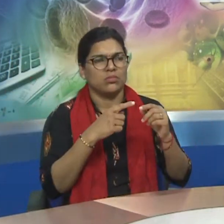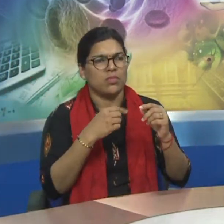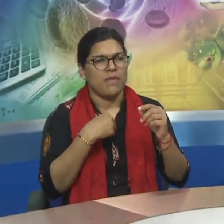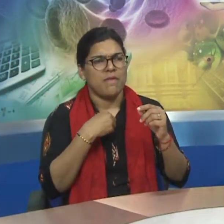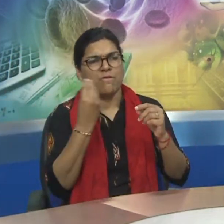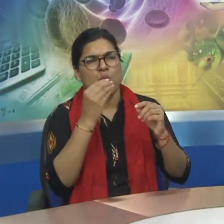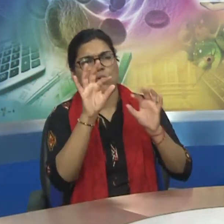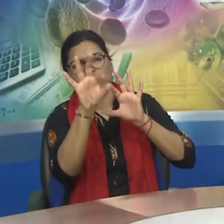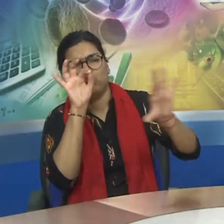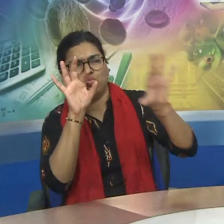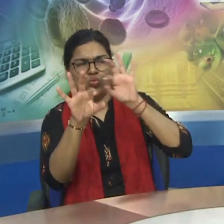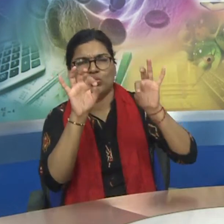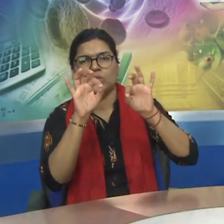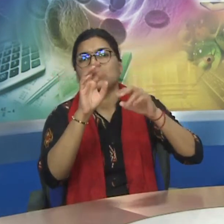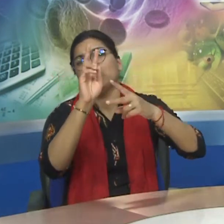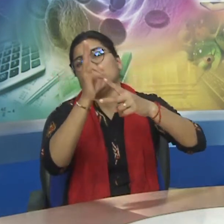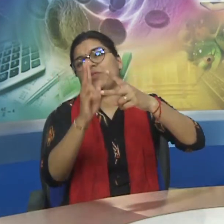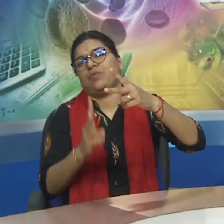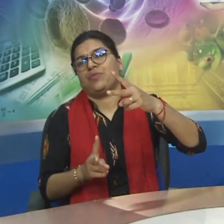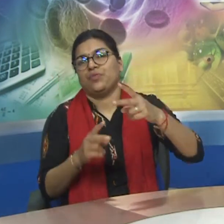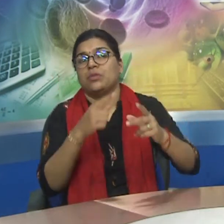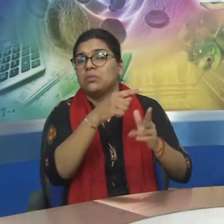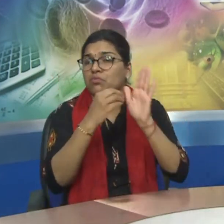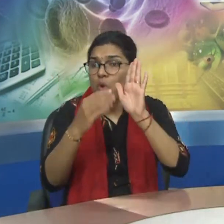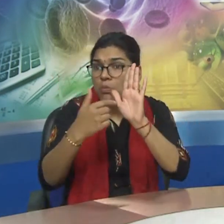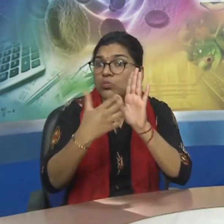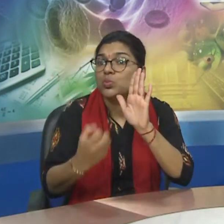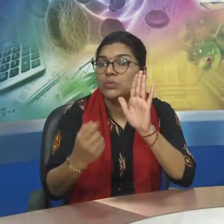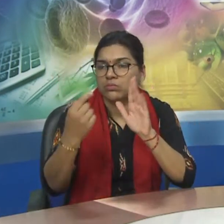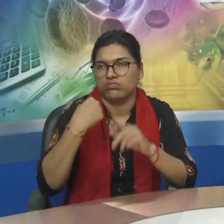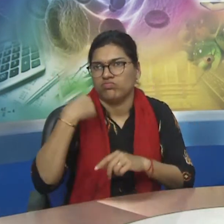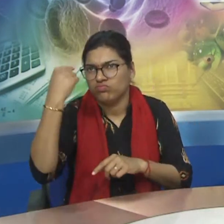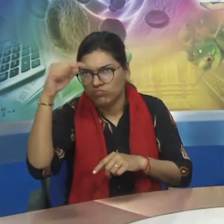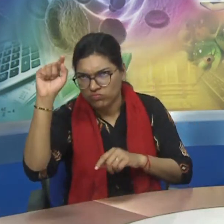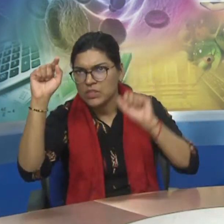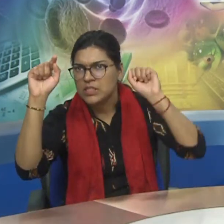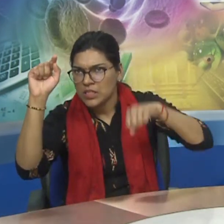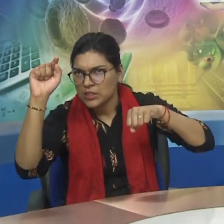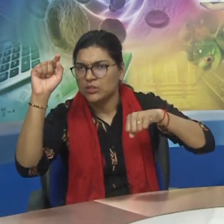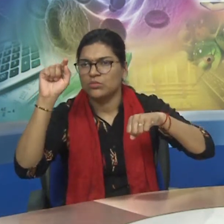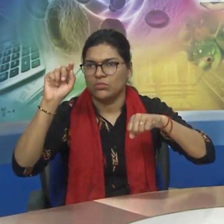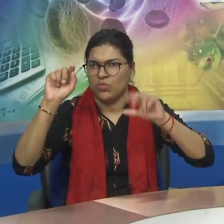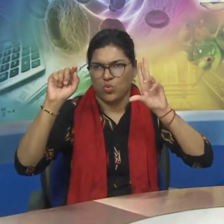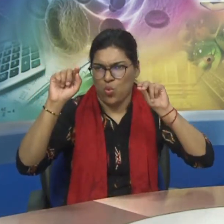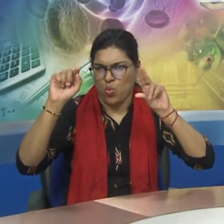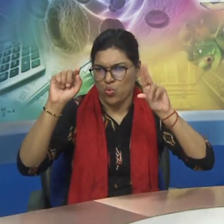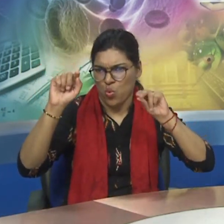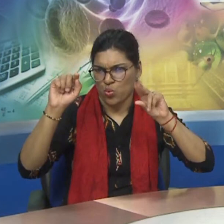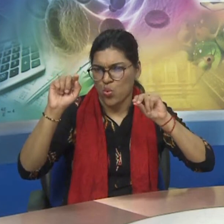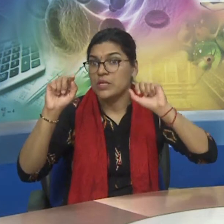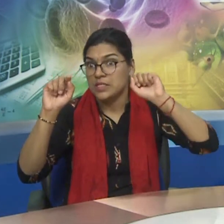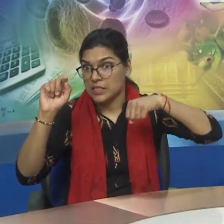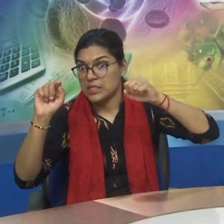select as per your requirement. It is up to you. You can choose all or you can choose few of them.